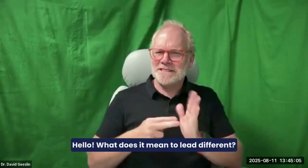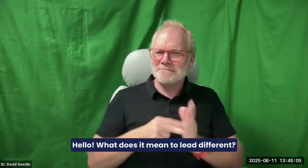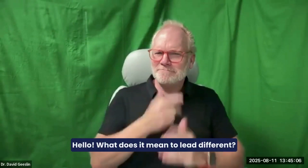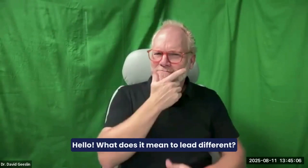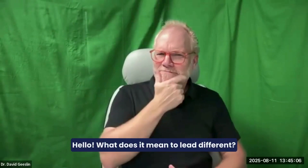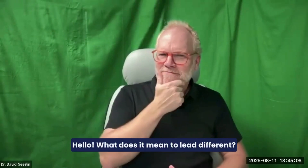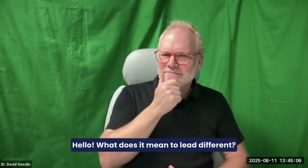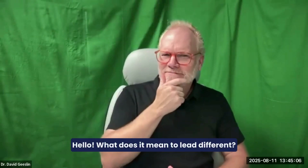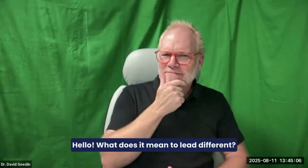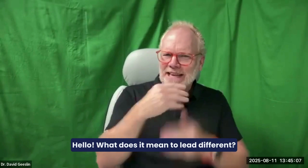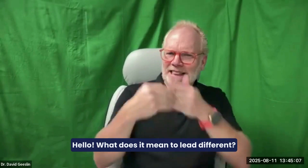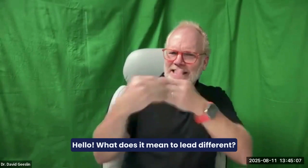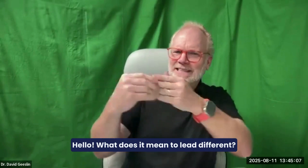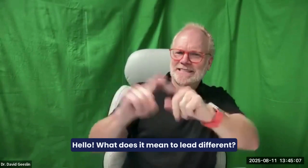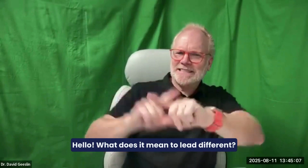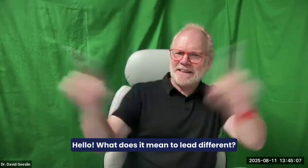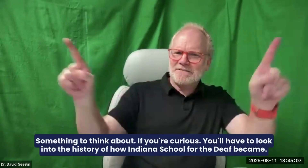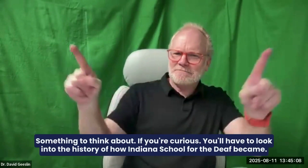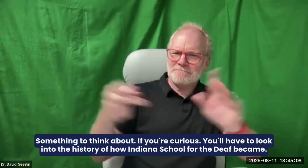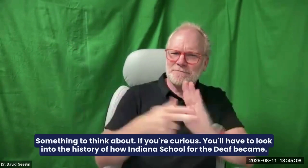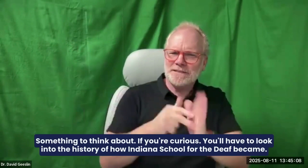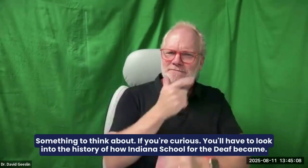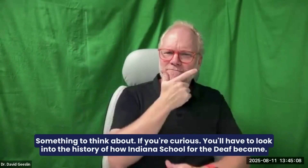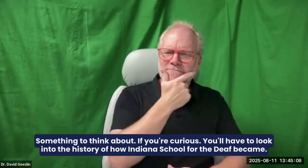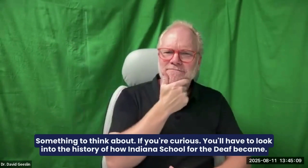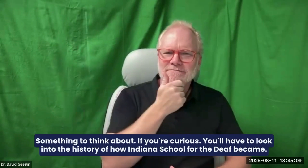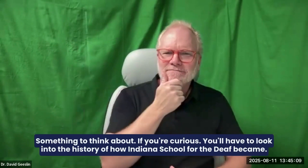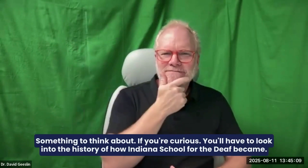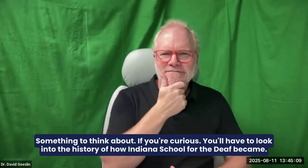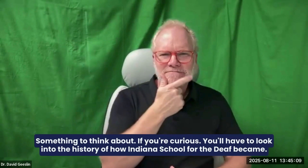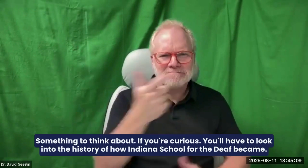Hello. What does it mean